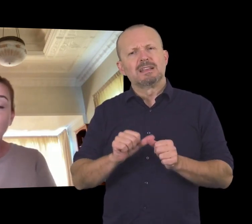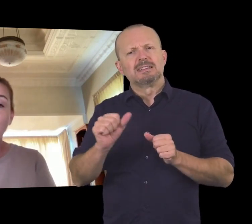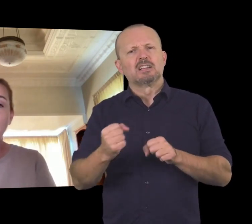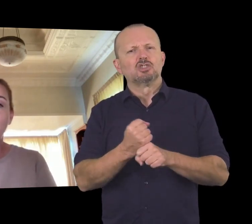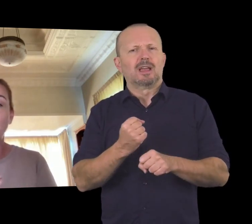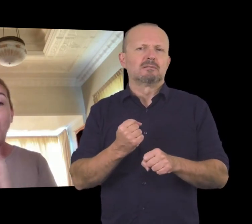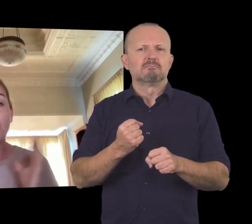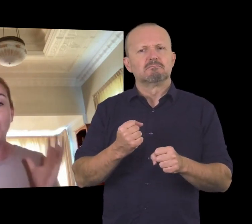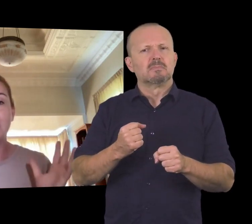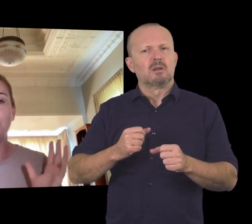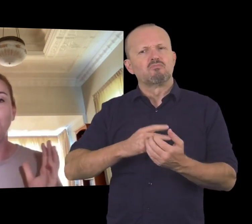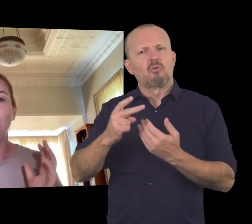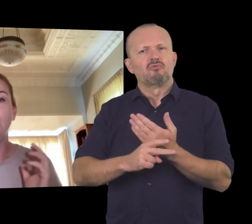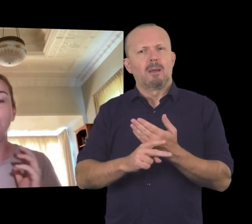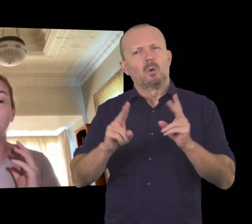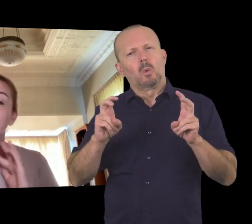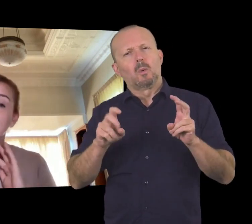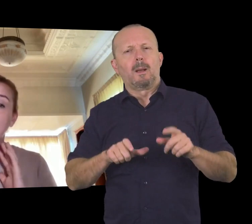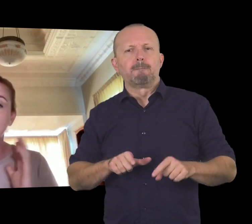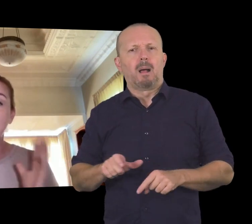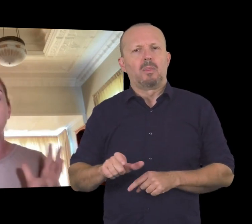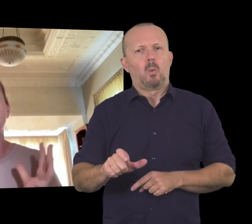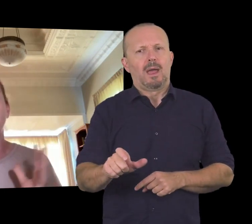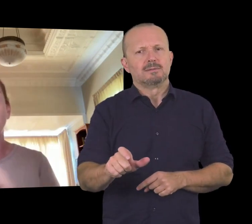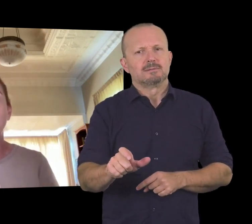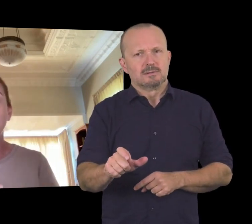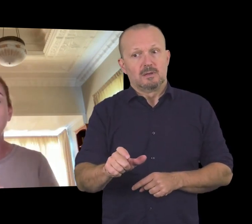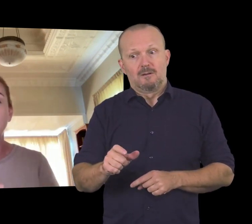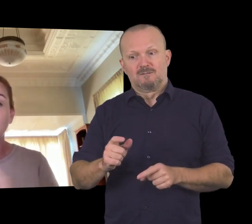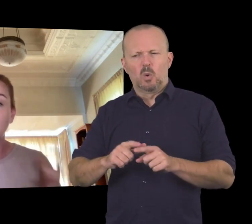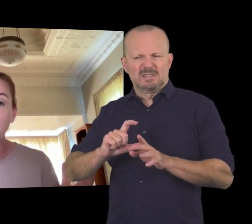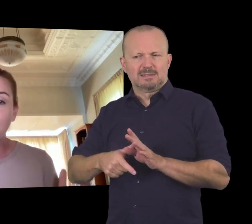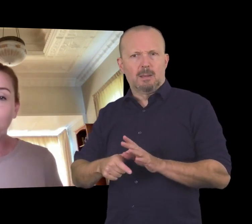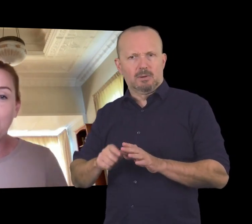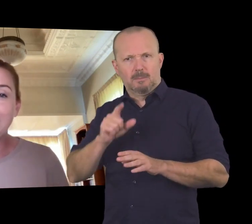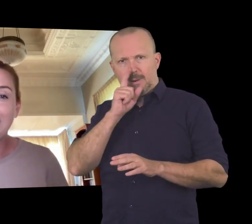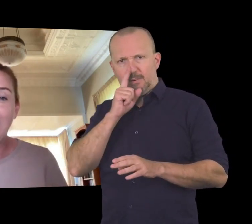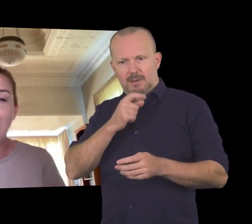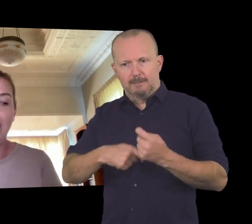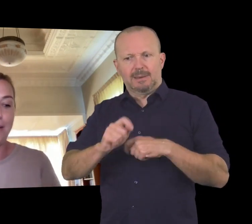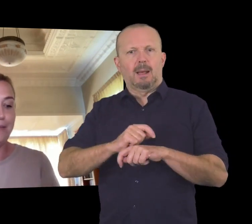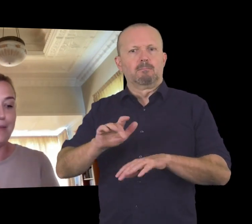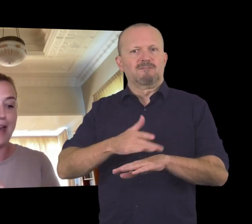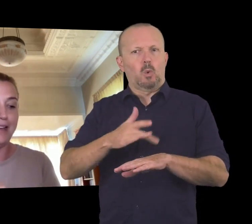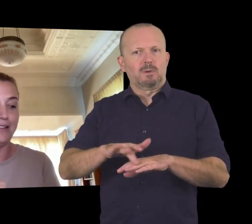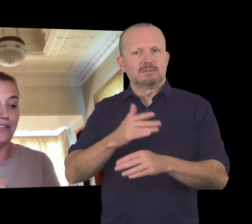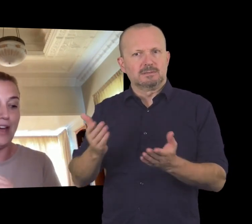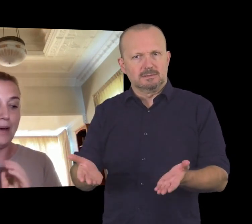gen program for pathways for particularly disabled performers into professional performance.